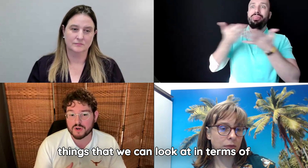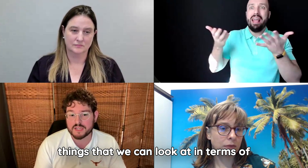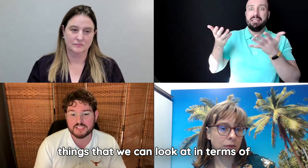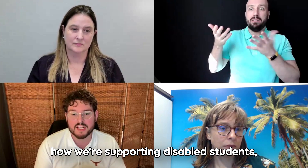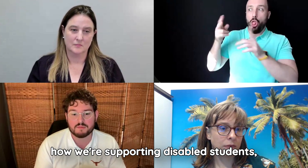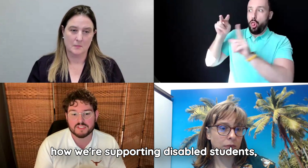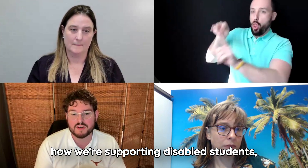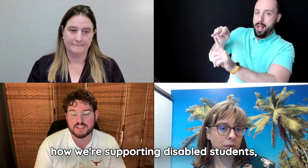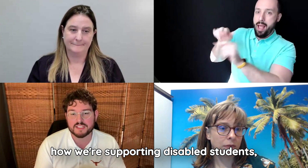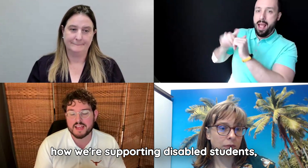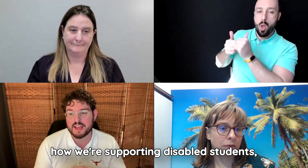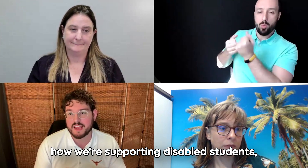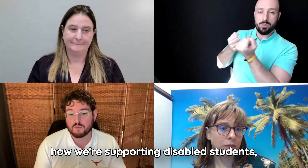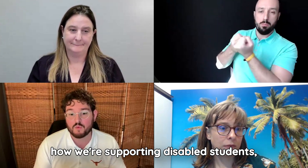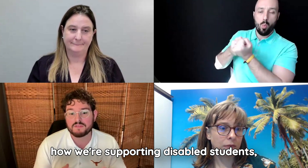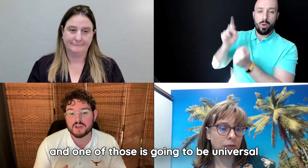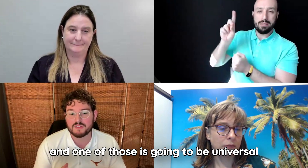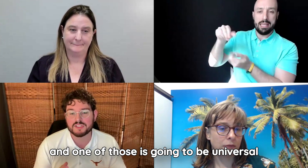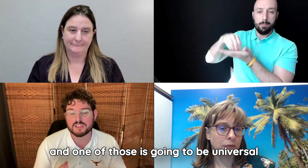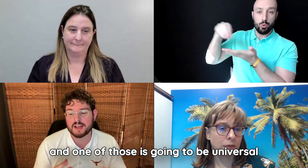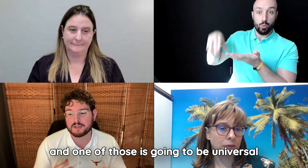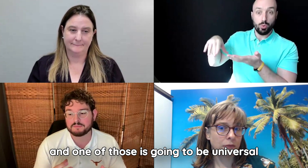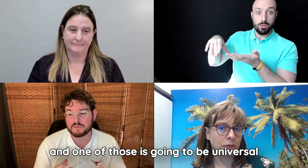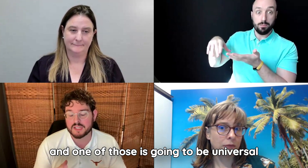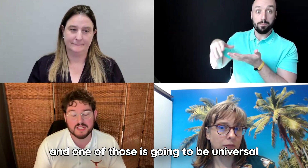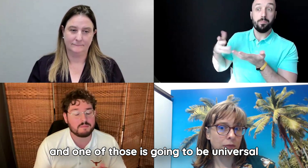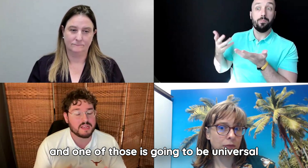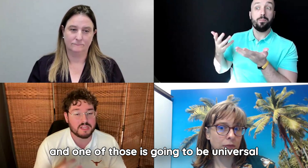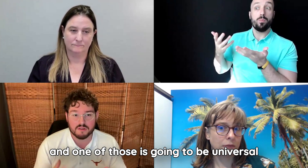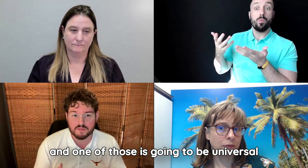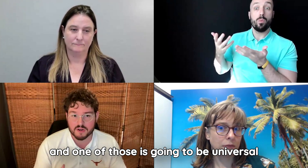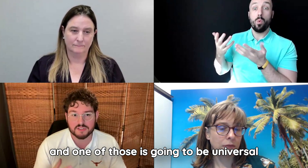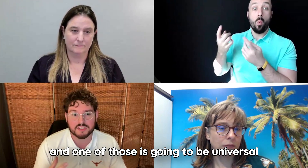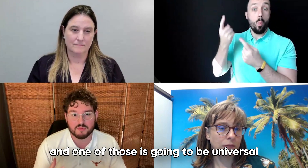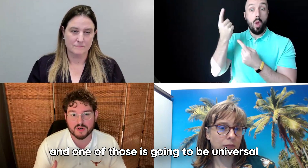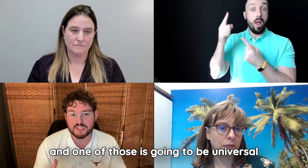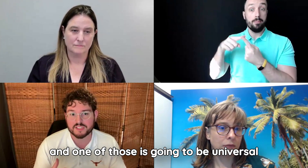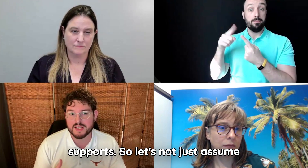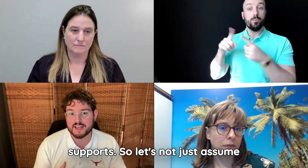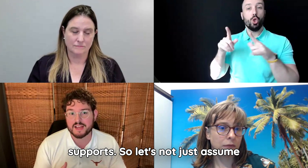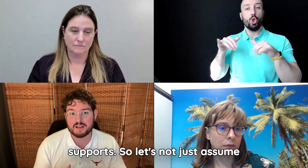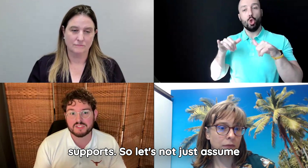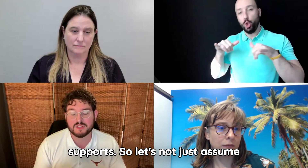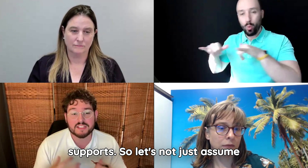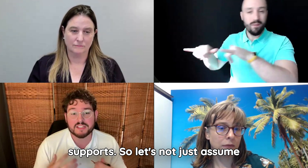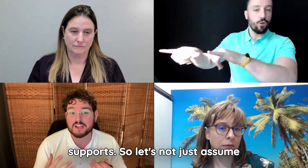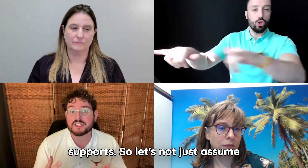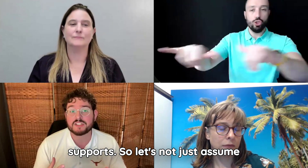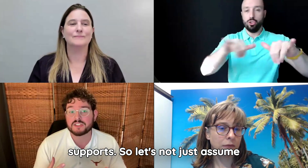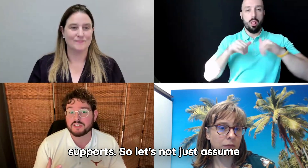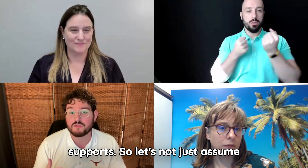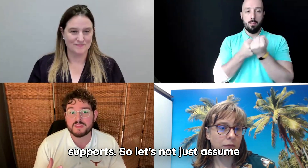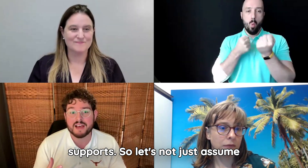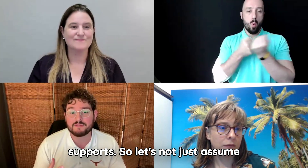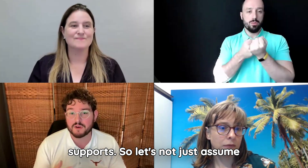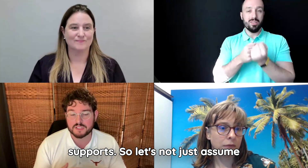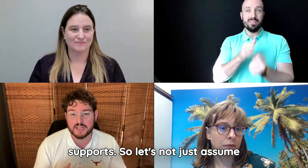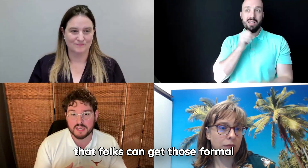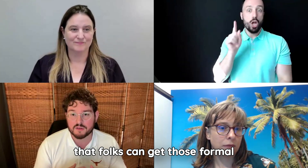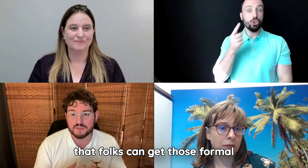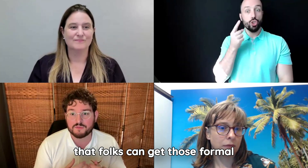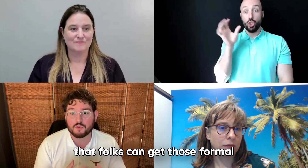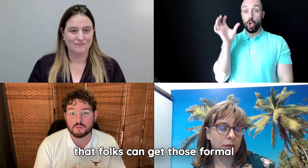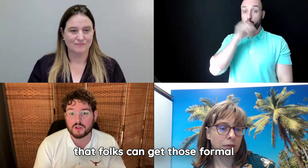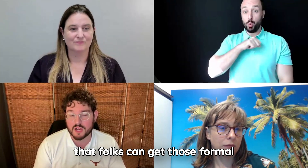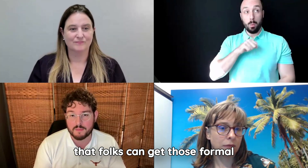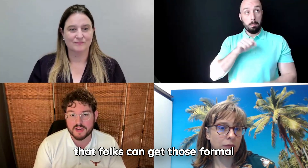how we're supporting disabled students. And one of those is going to be universal supports. So let's not just assume that folks can